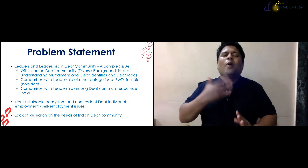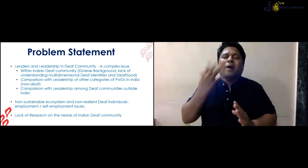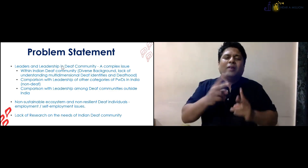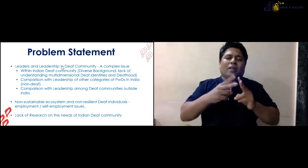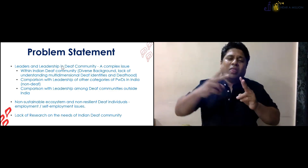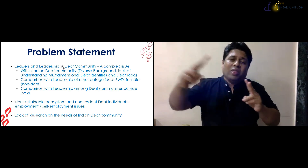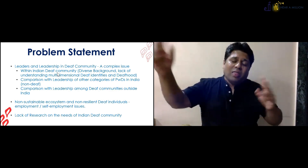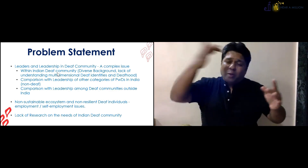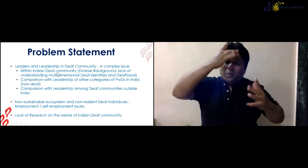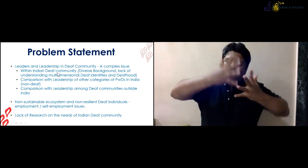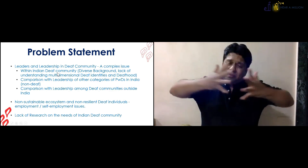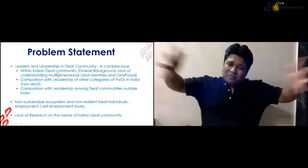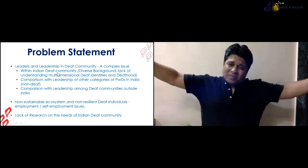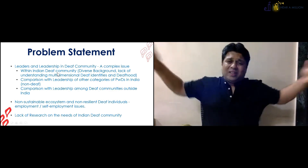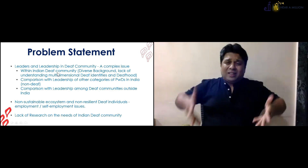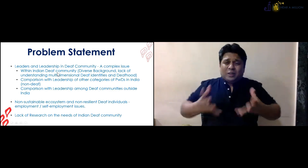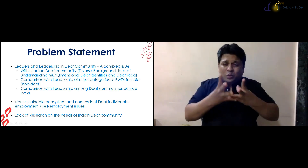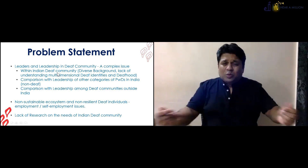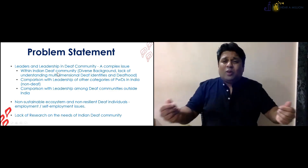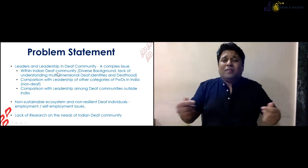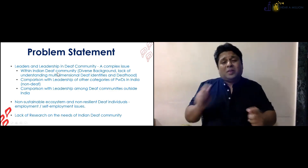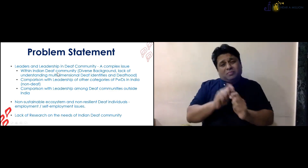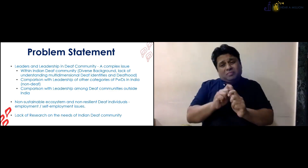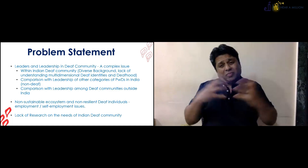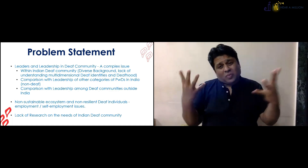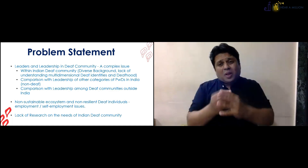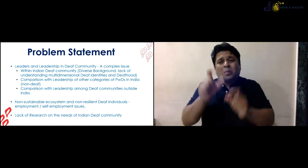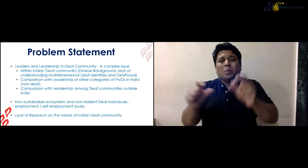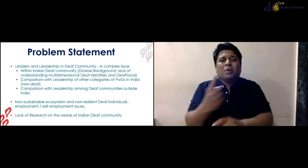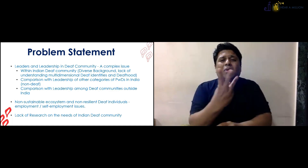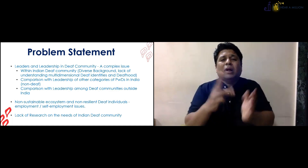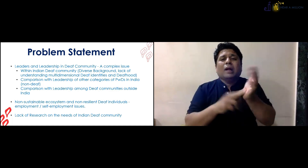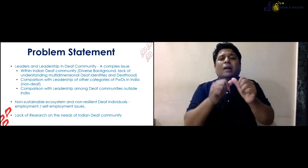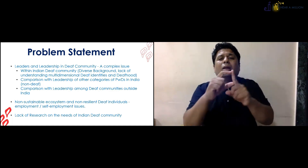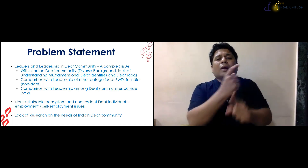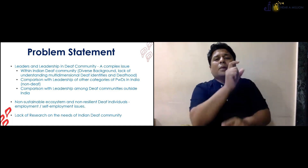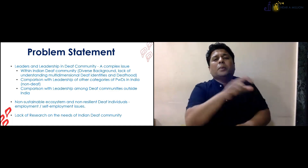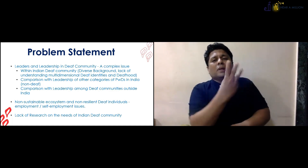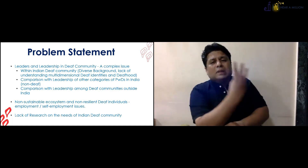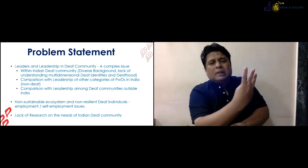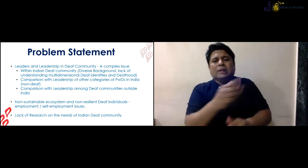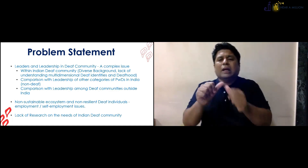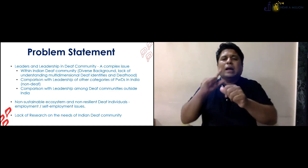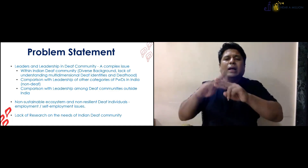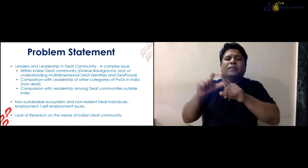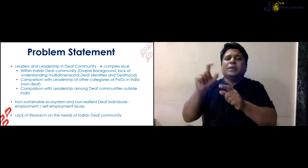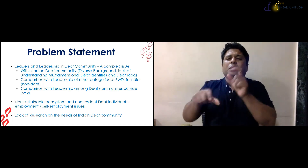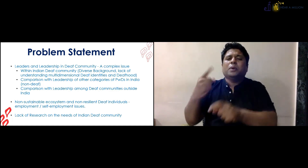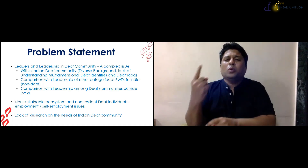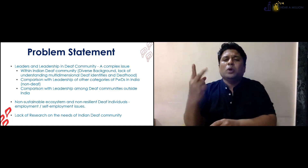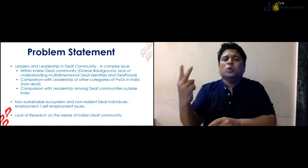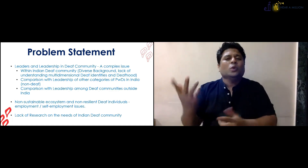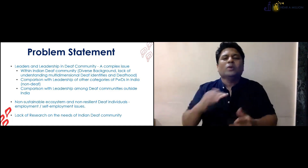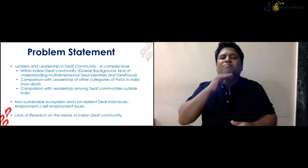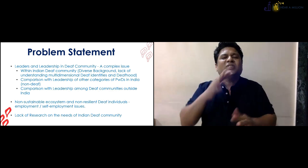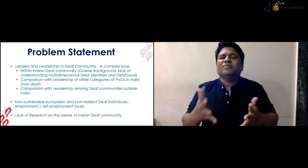that it's enough? We have a lot of other things, we have a lot of problems, we need a lot more solutions, but we cannot have like three people in NAD